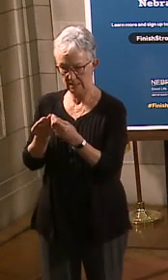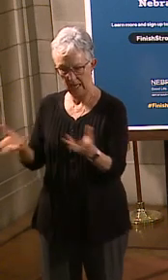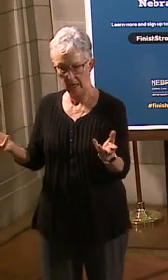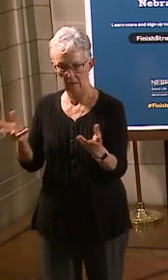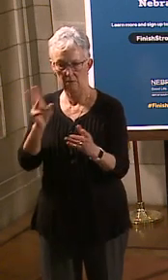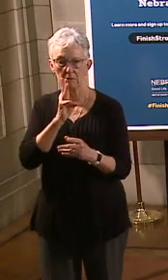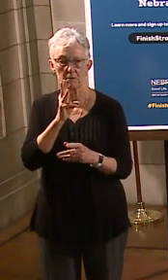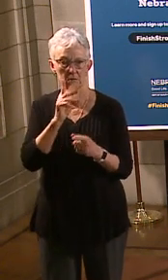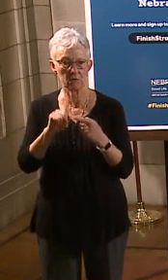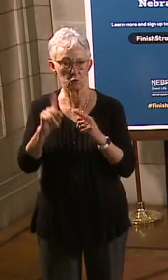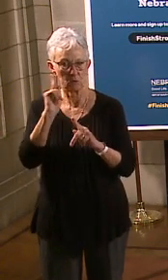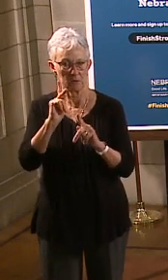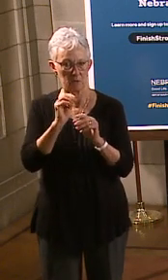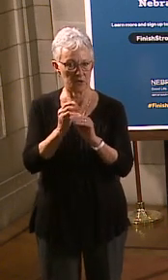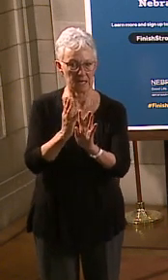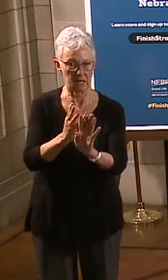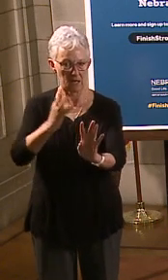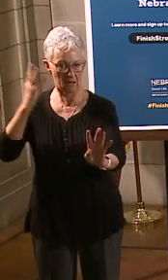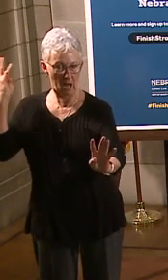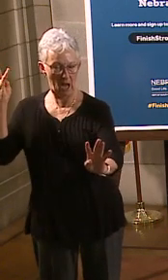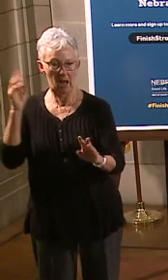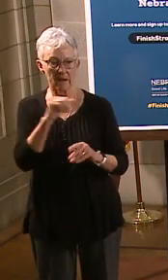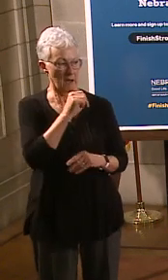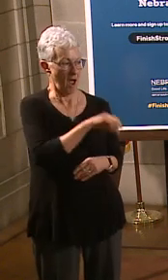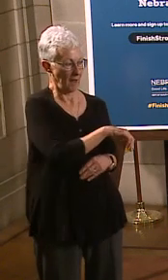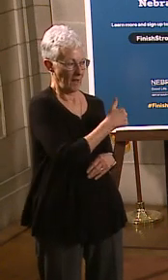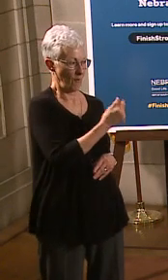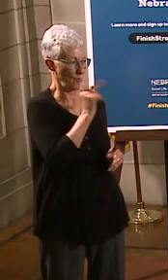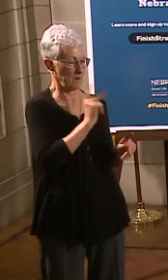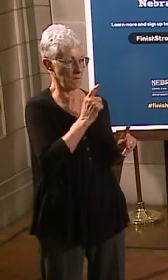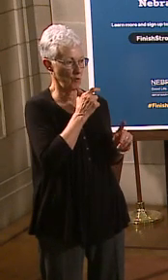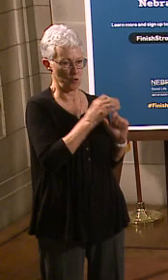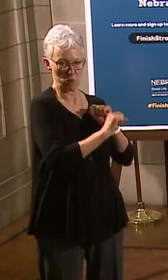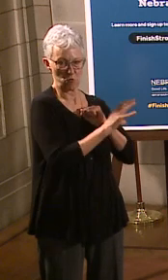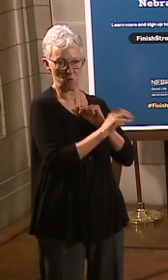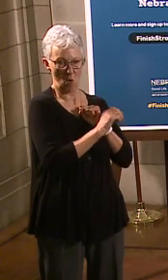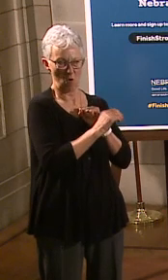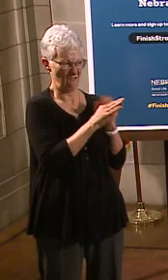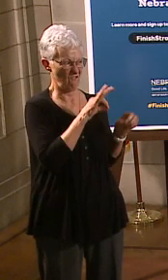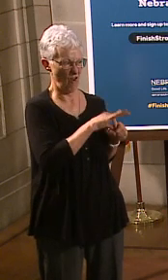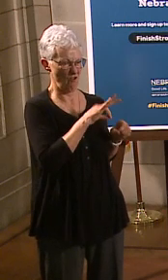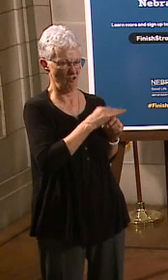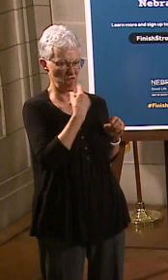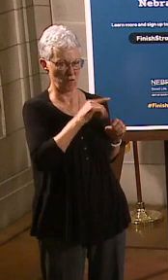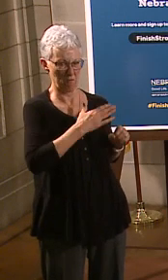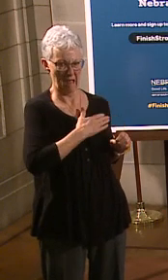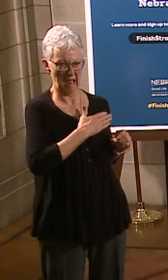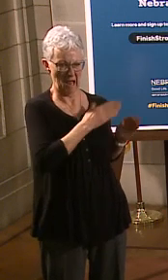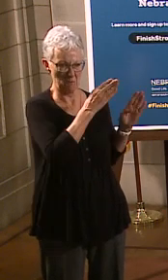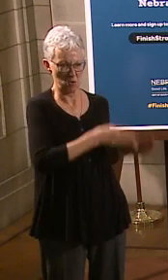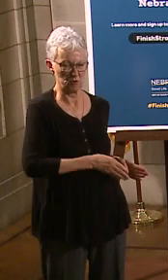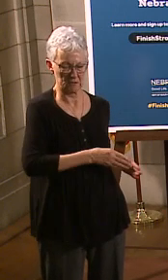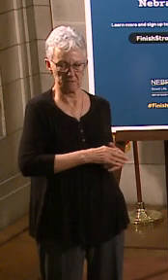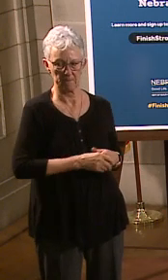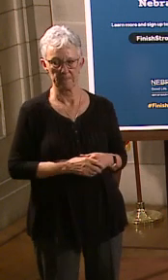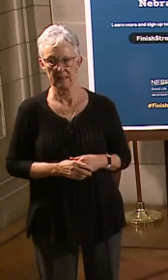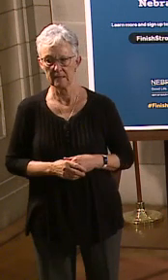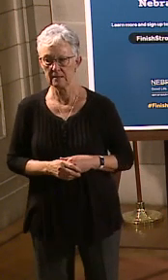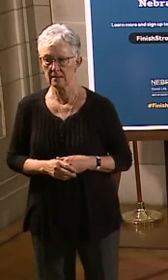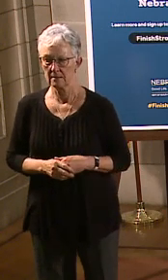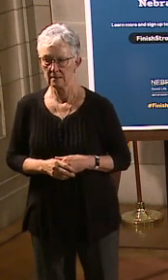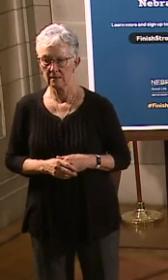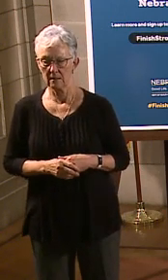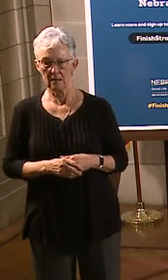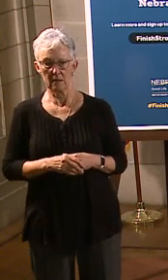was the election office handing out the water. The president also made a comment about the polls closing at 5 o'clock, and again, he